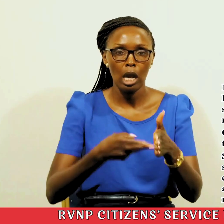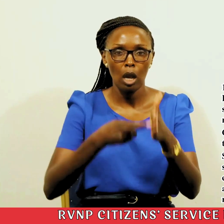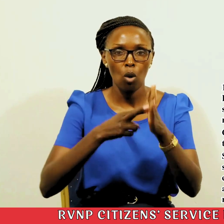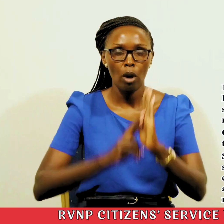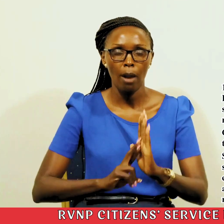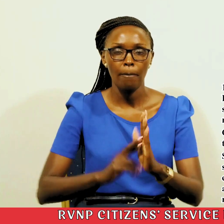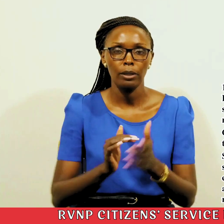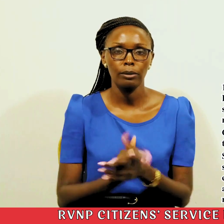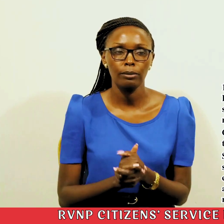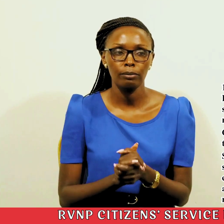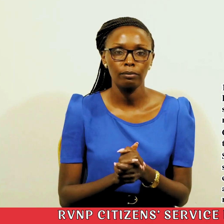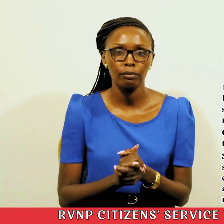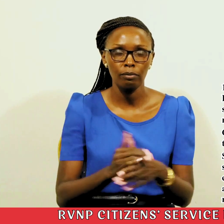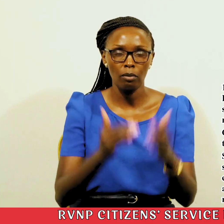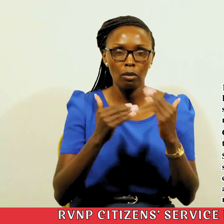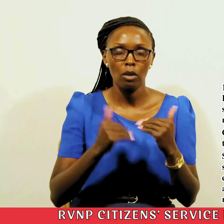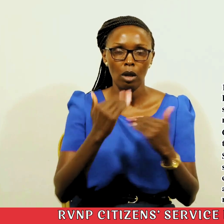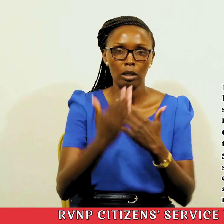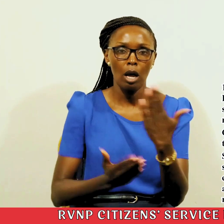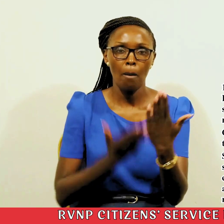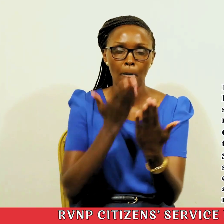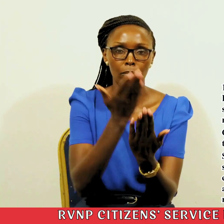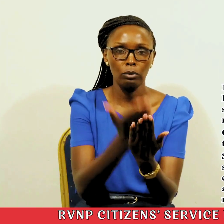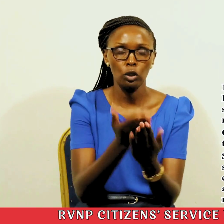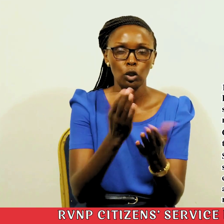Submission of assignments and projects.